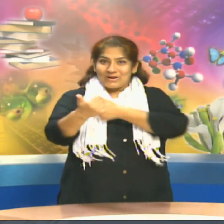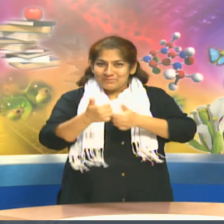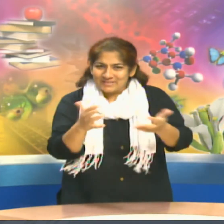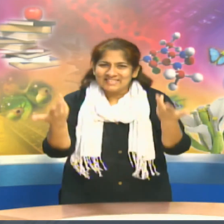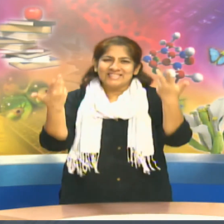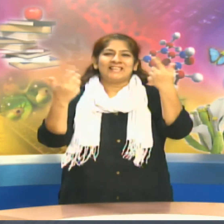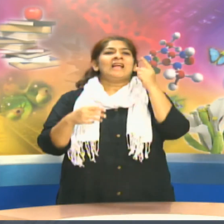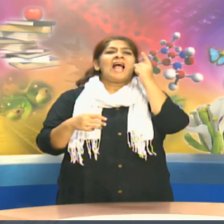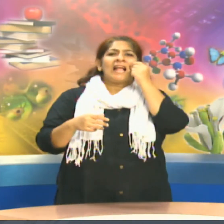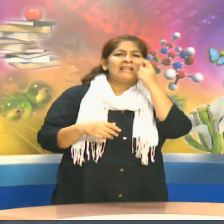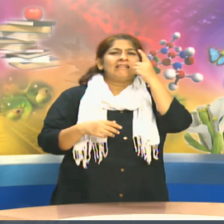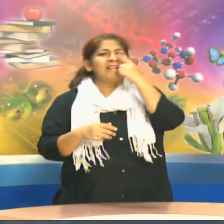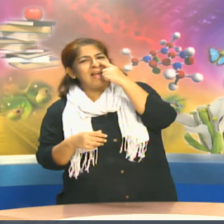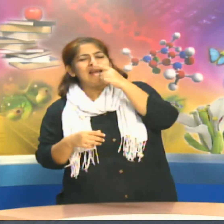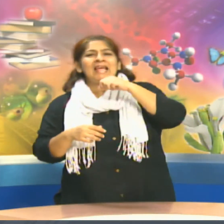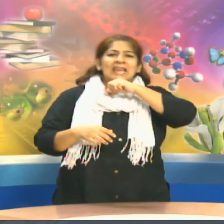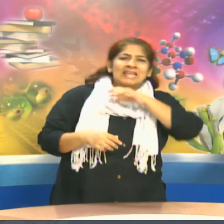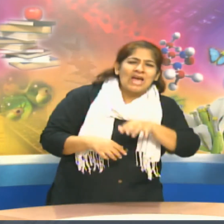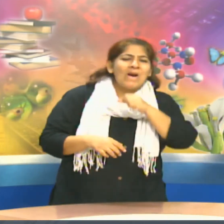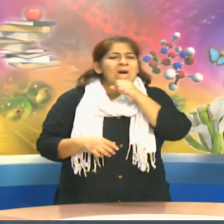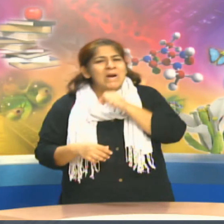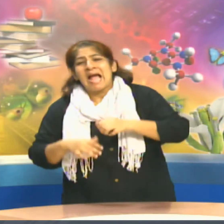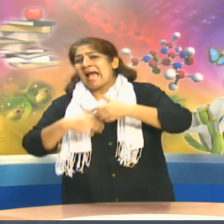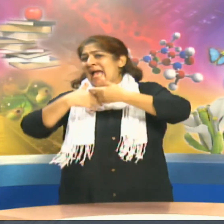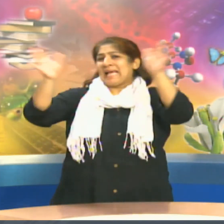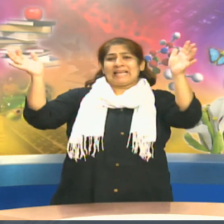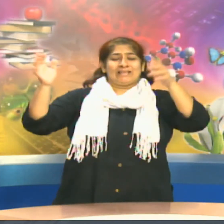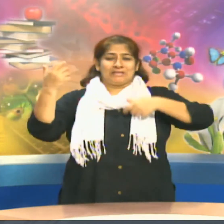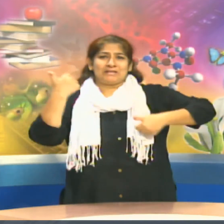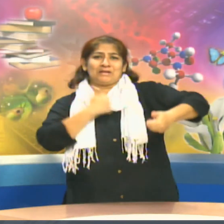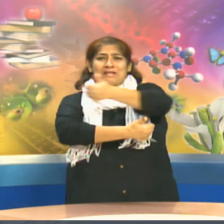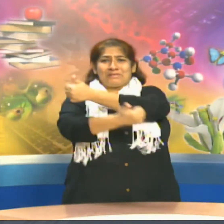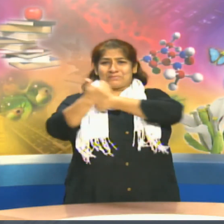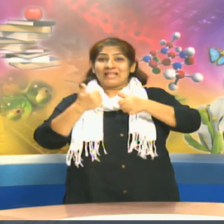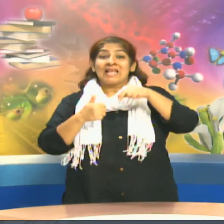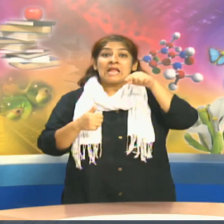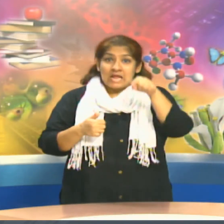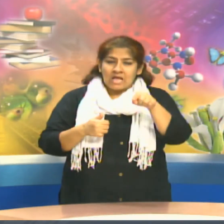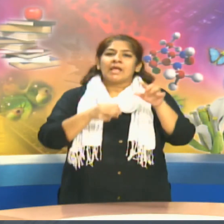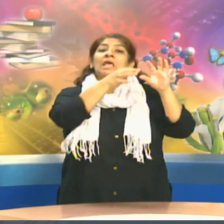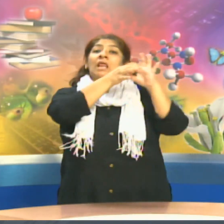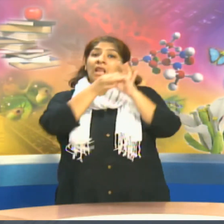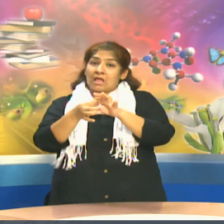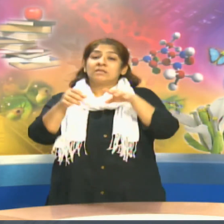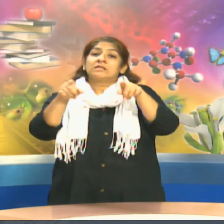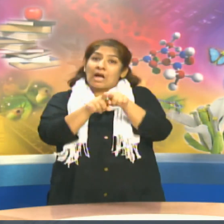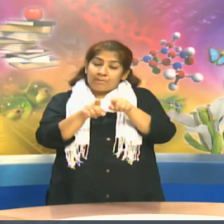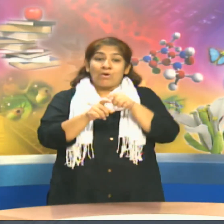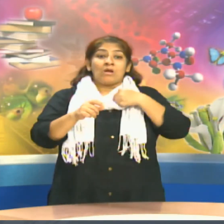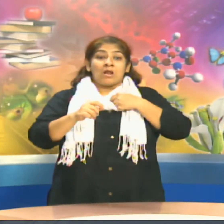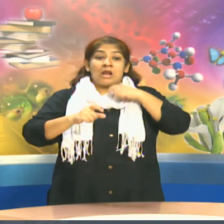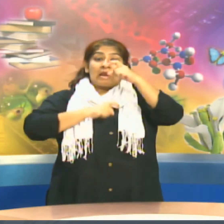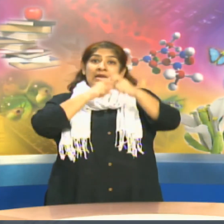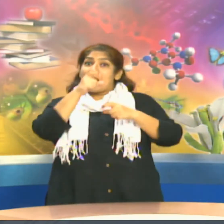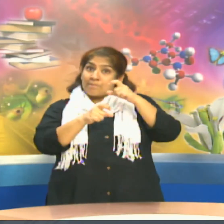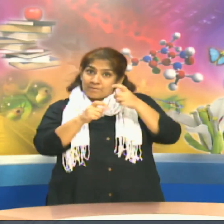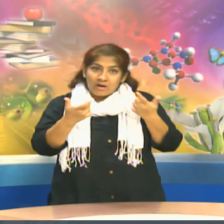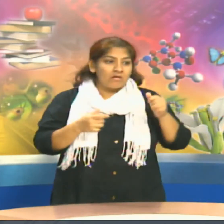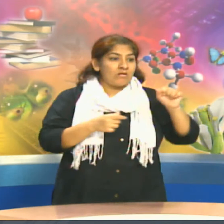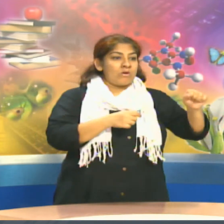Universe or Miss World competition of young and senior people. So, similar way